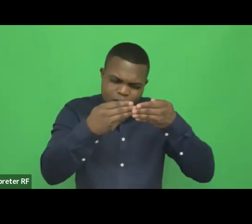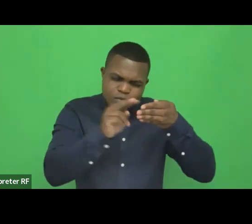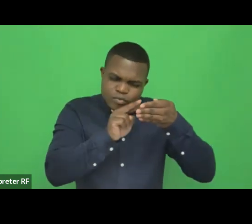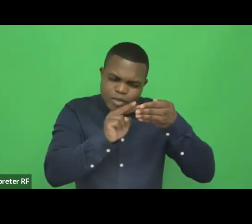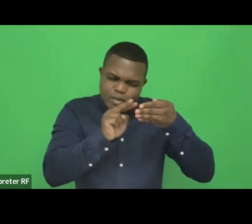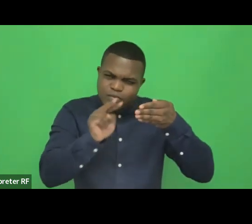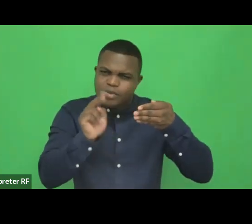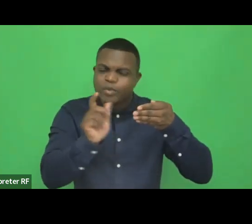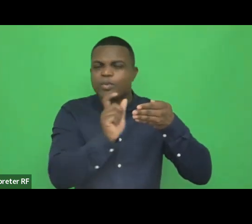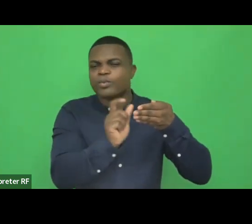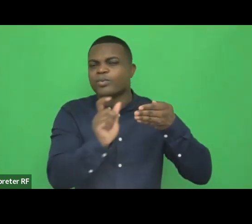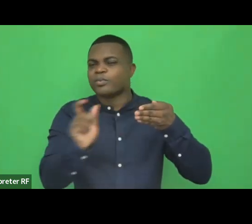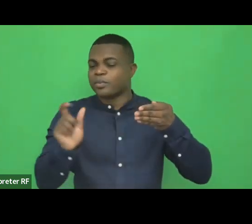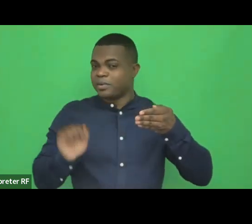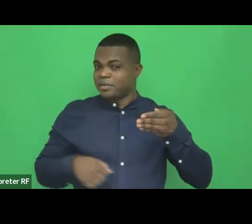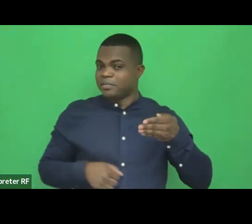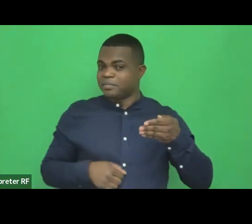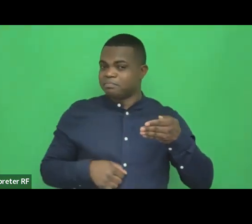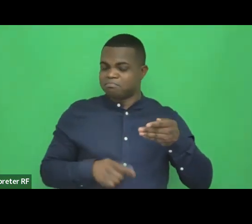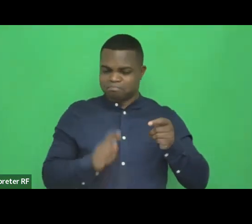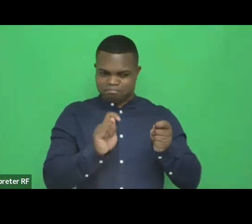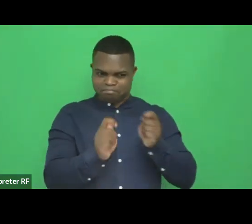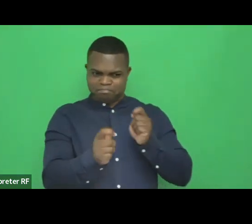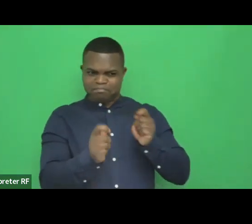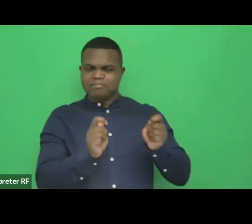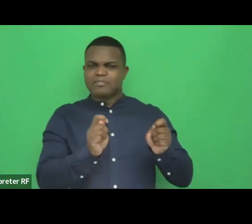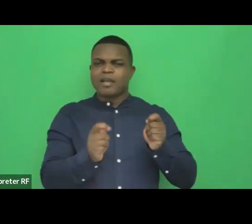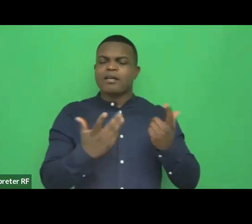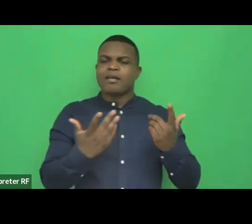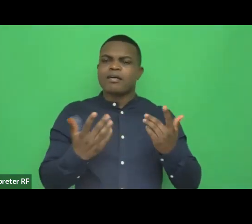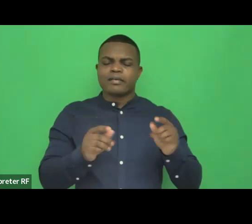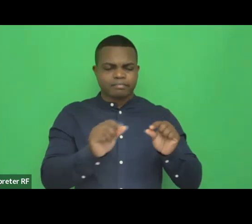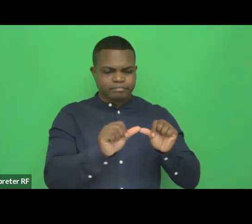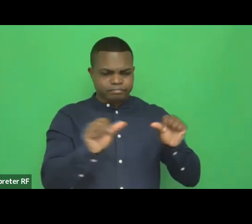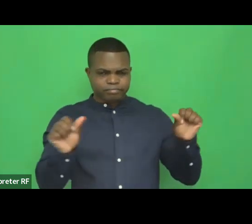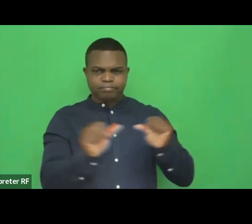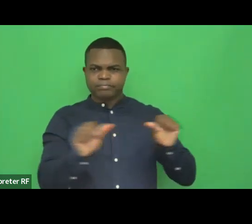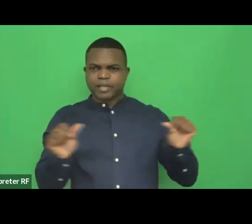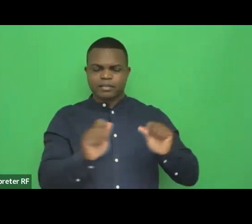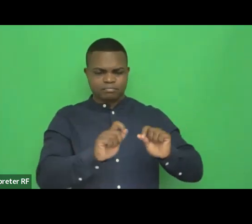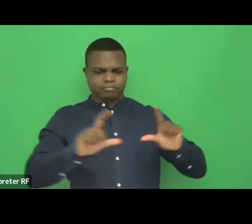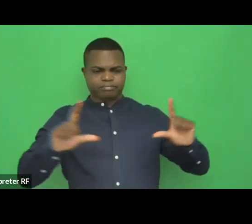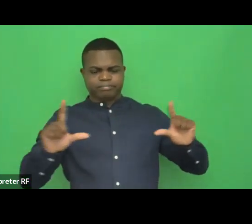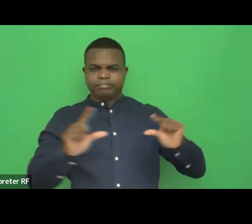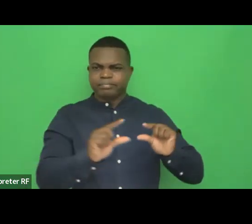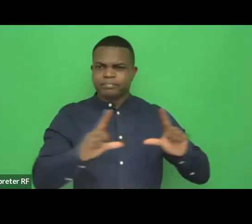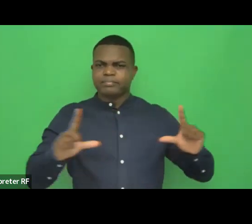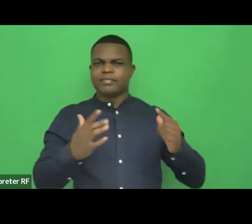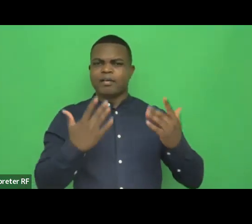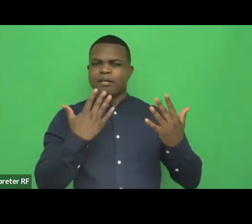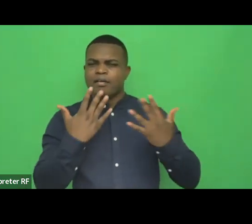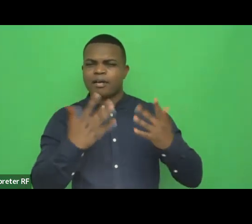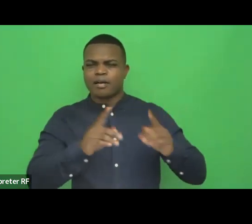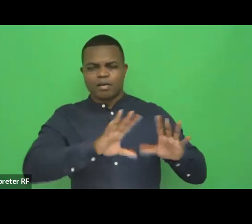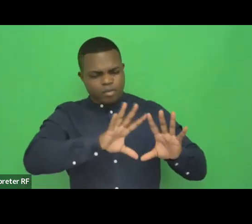the line spacing and increasing the margins to achieve a shorter line length. These accessibility